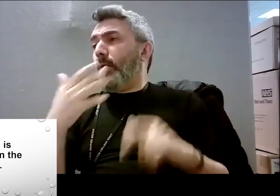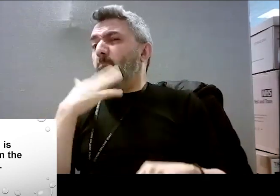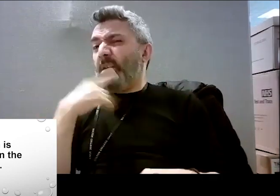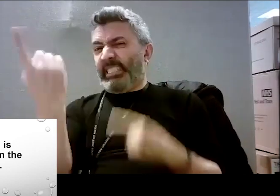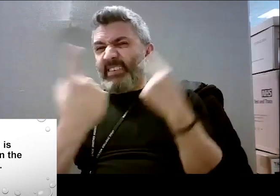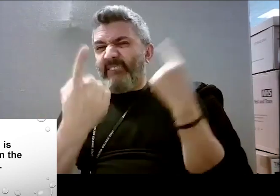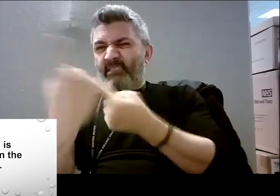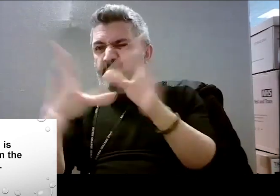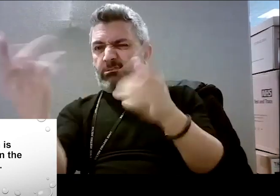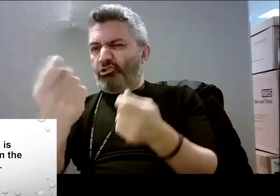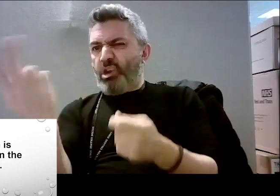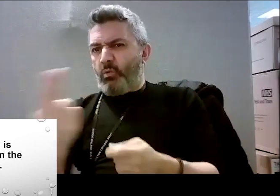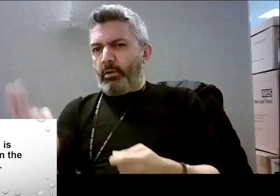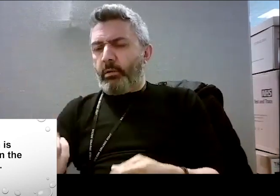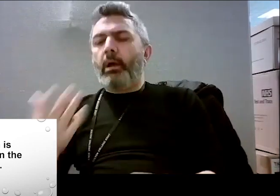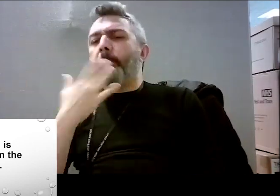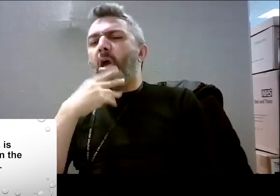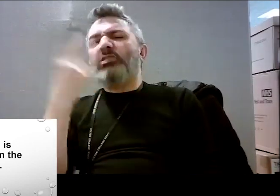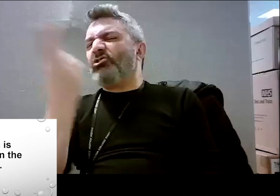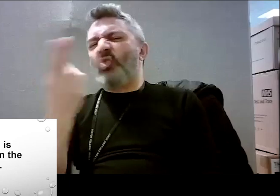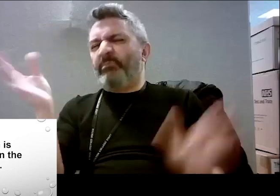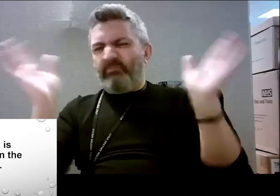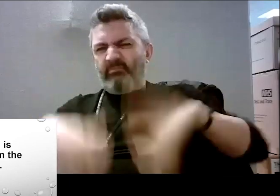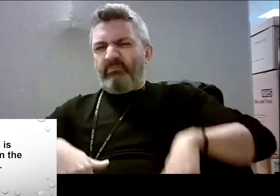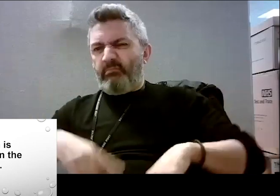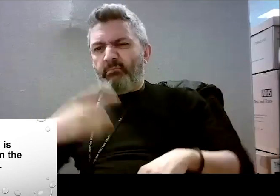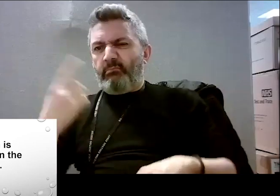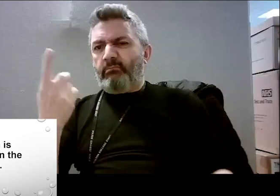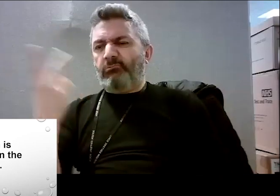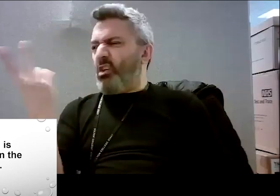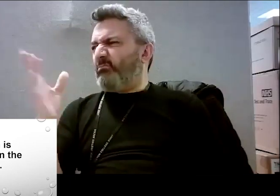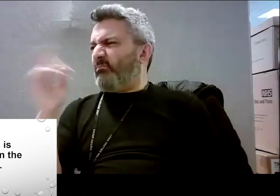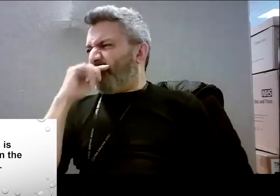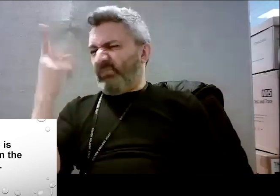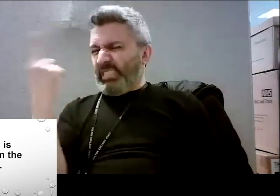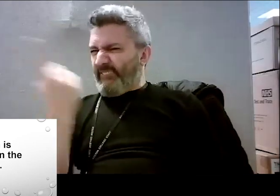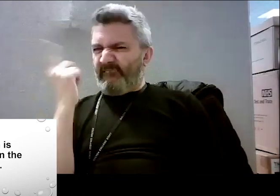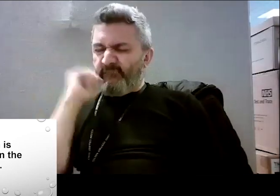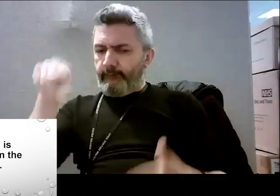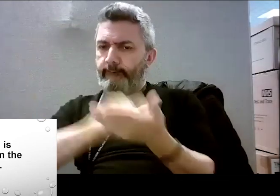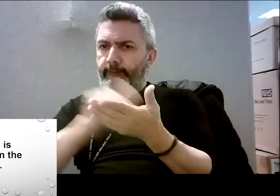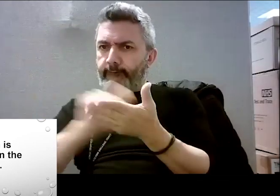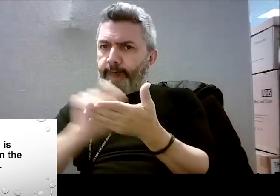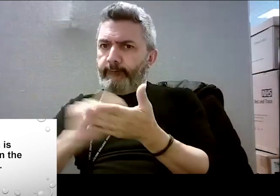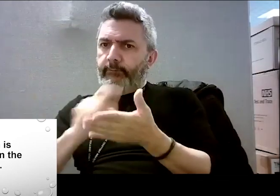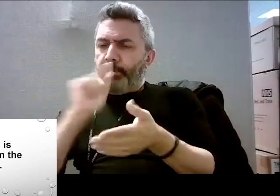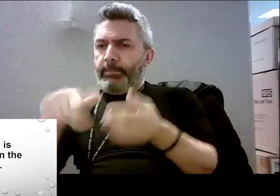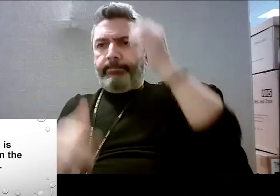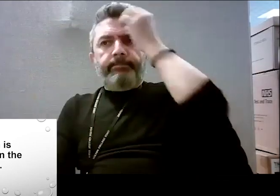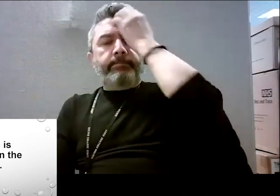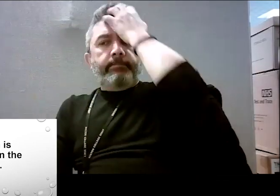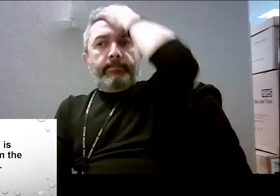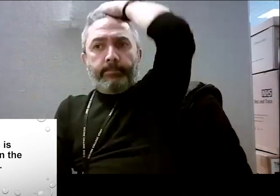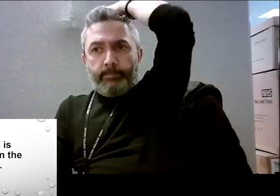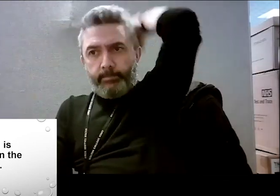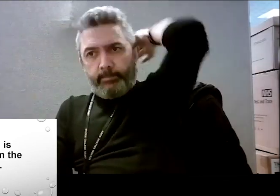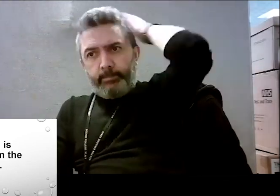is standing on the bridge. You just for a couple of seconds yourselves, you don't have to show this. It doesn't have to be a fancy drawing. Could you